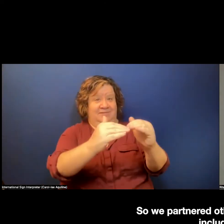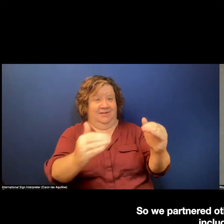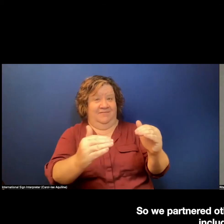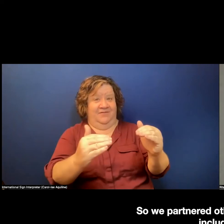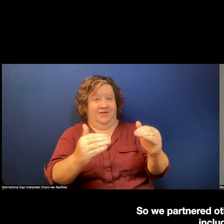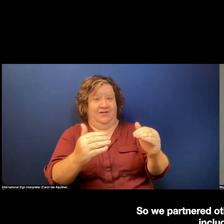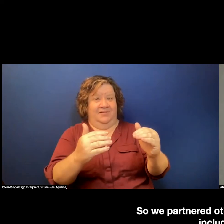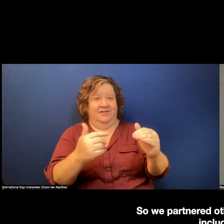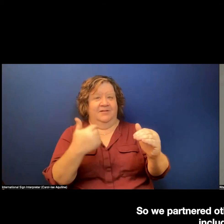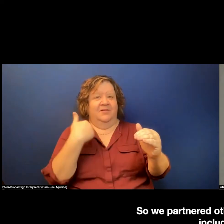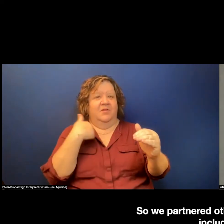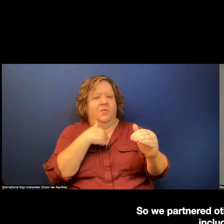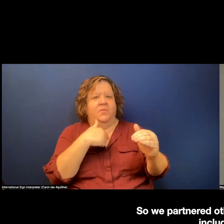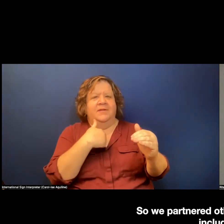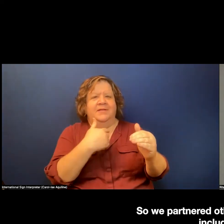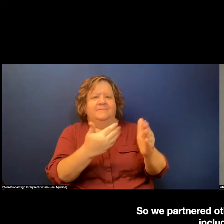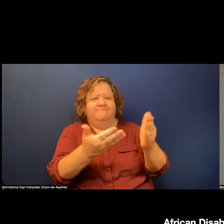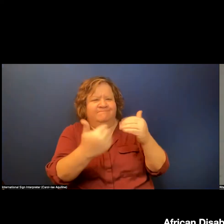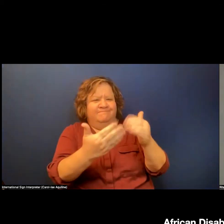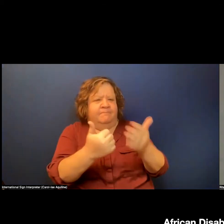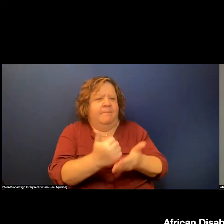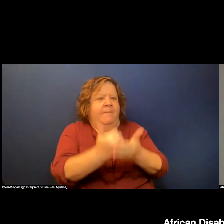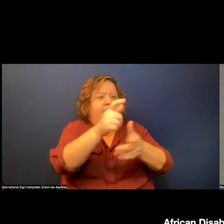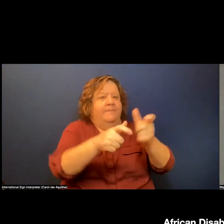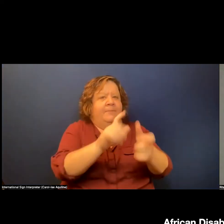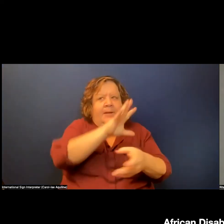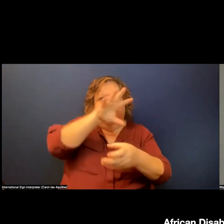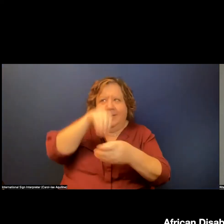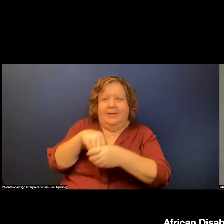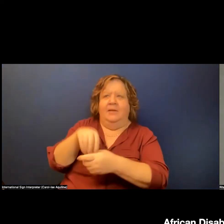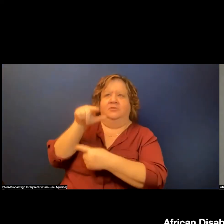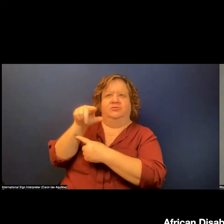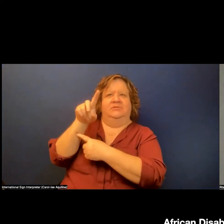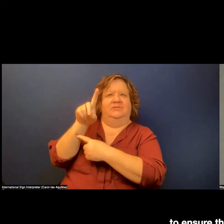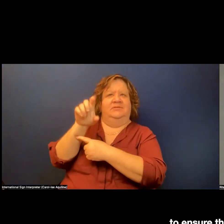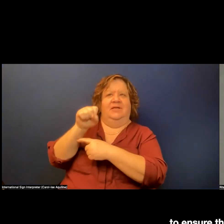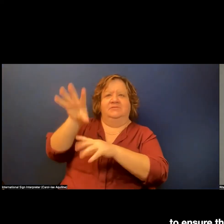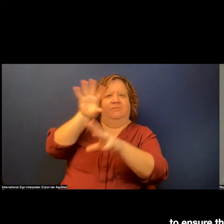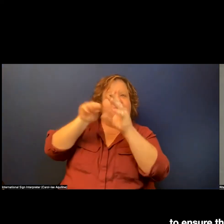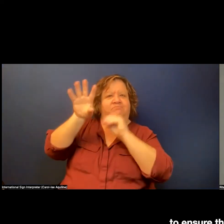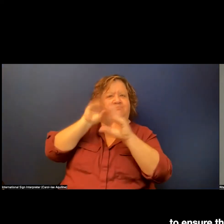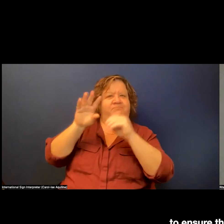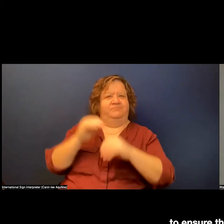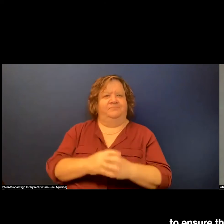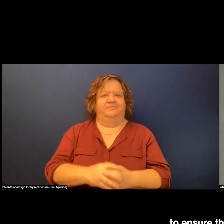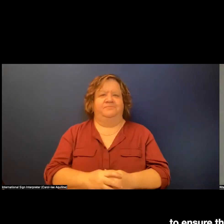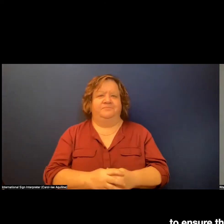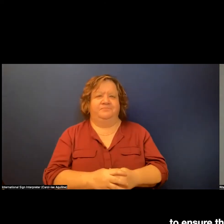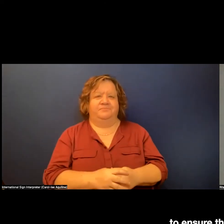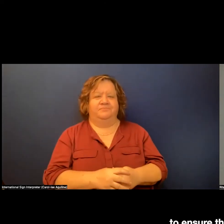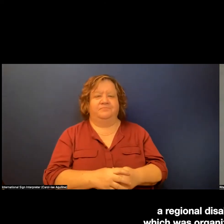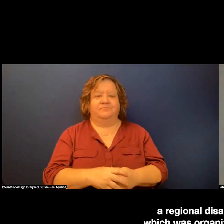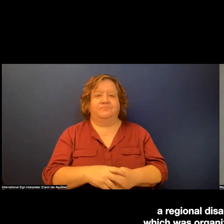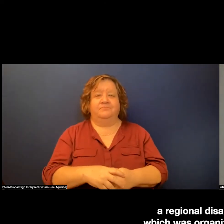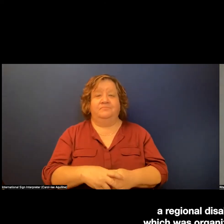activities. So we partnered other stakeholders, including African Disability Forum, to ensure that there